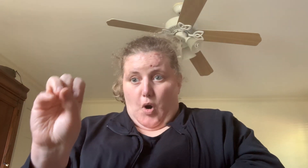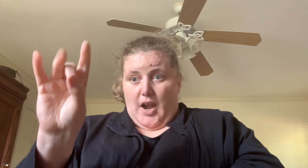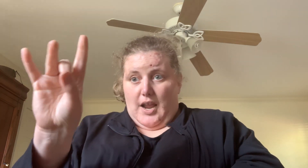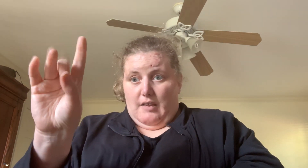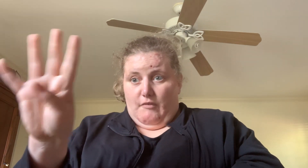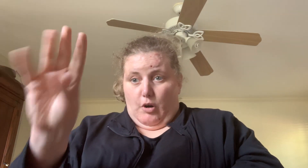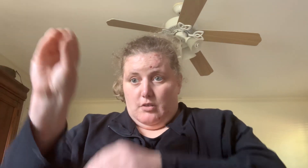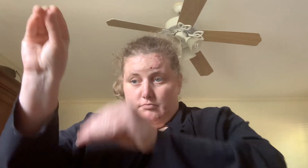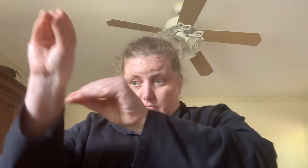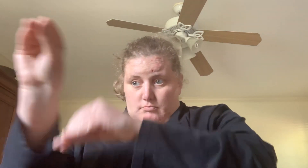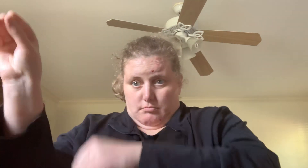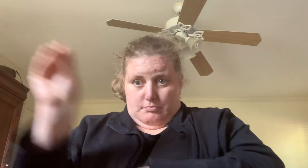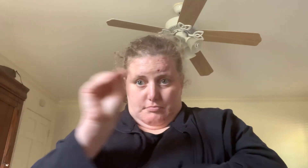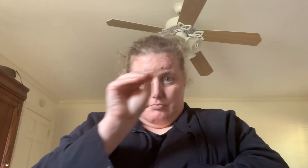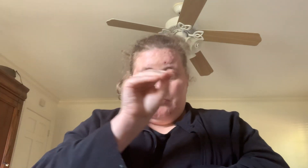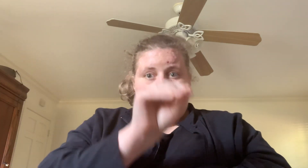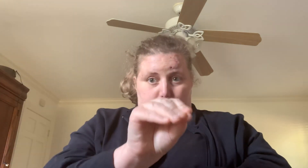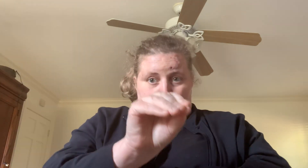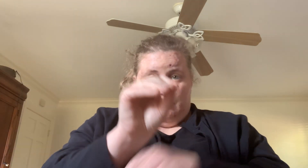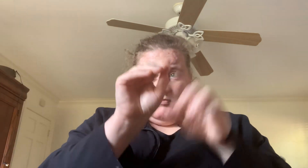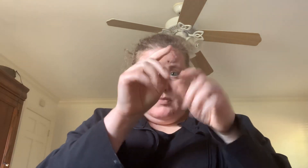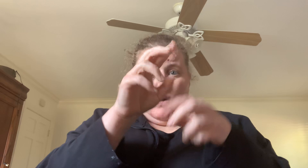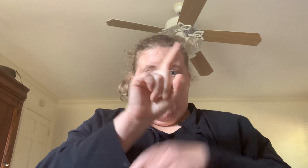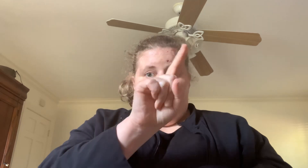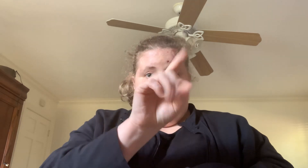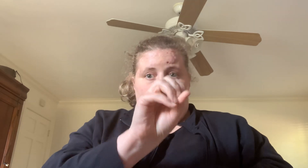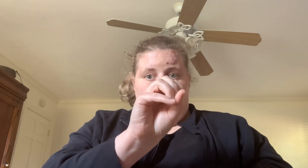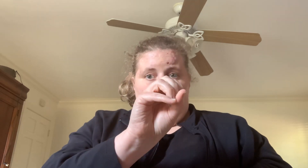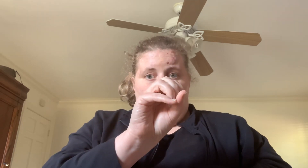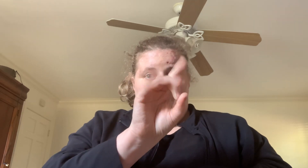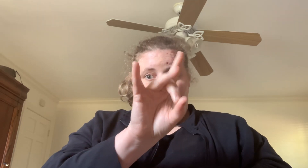know how much does that weigh? That's basically what we want to know, is how much does